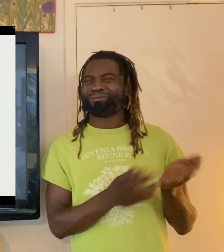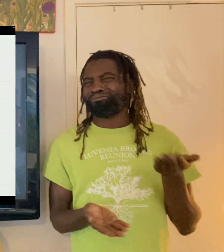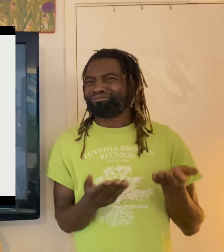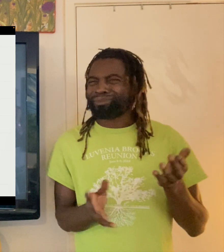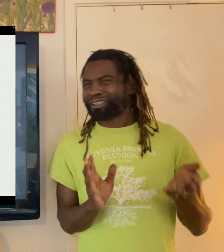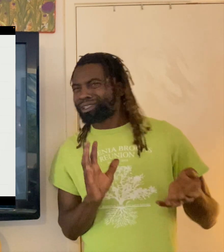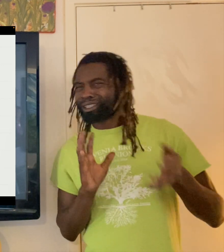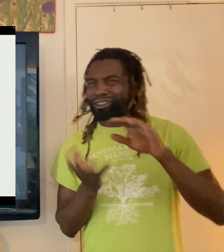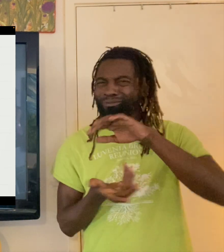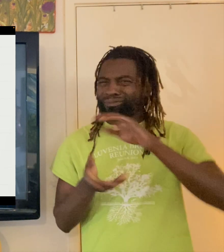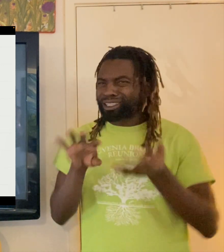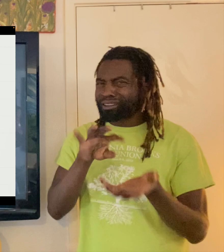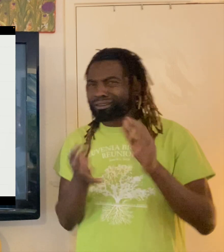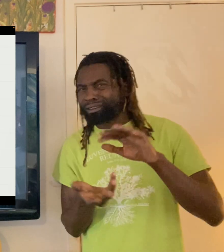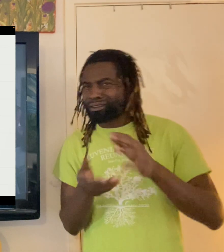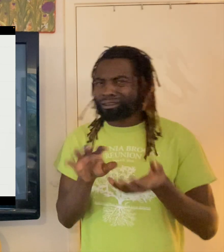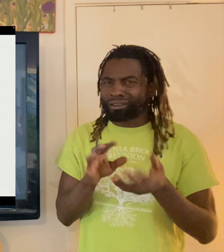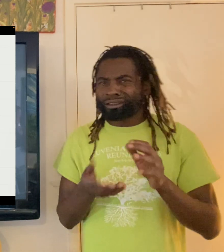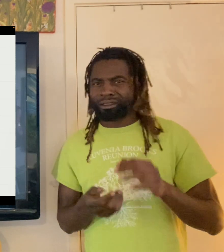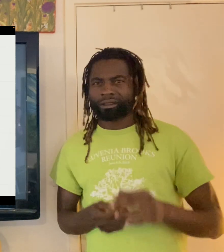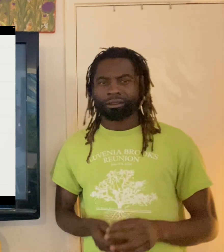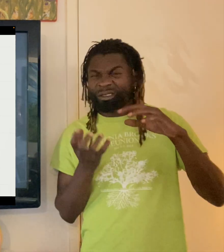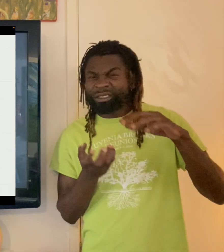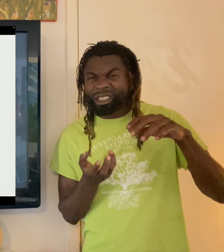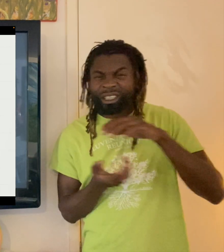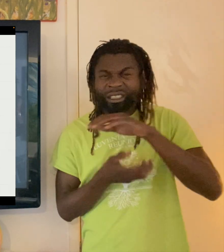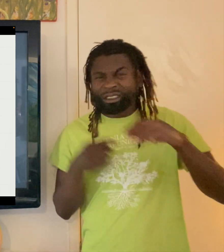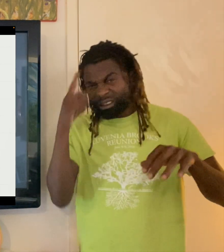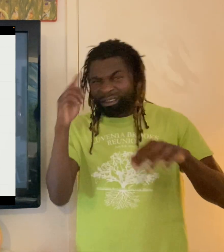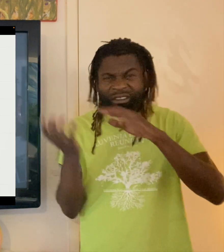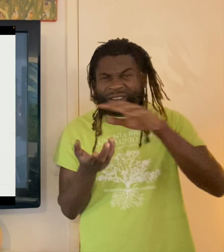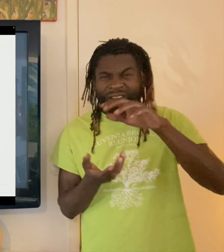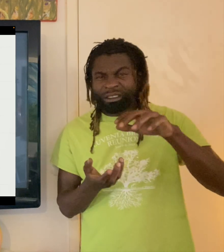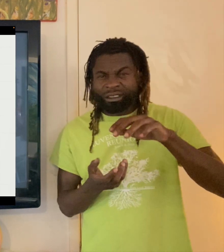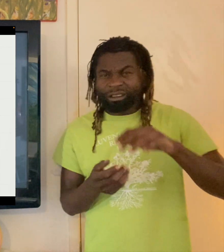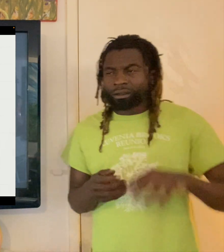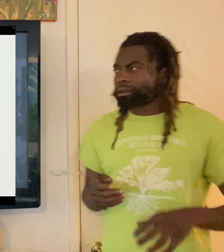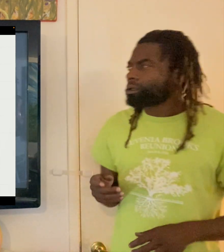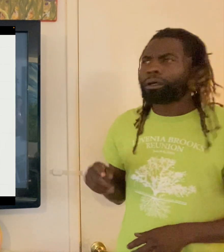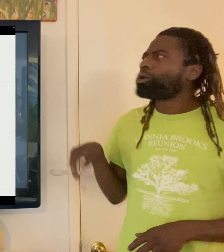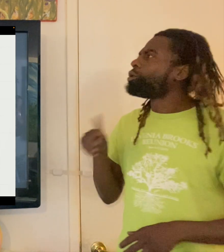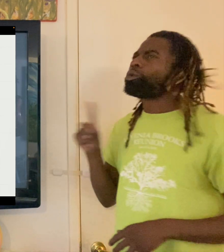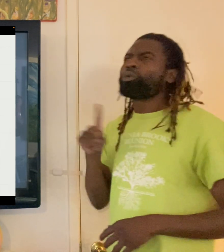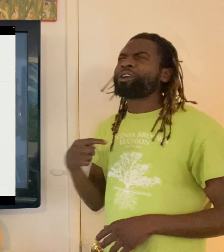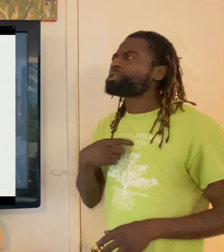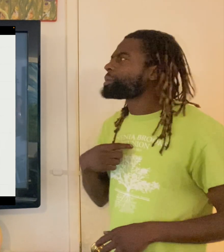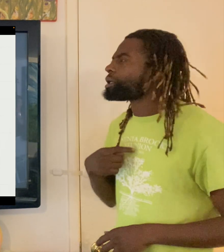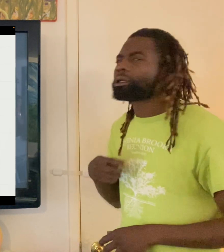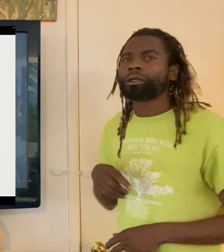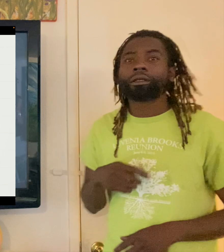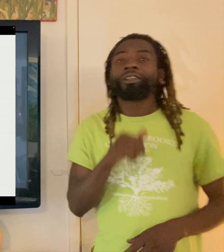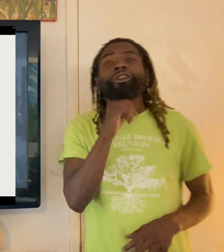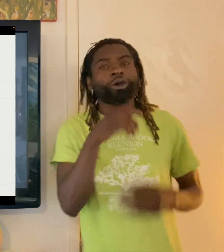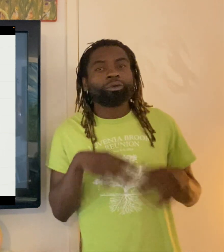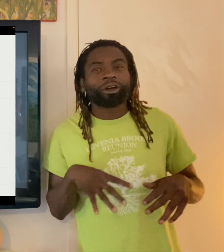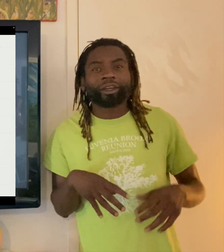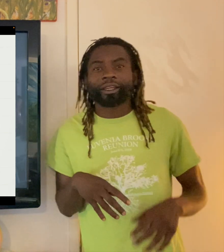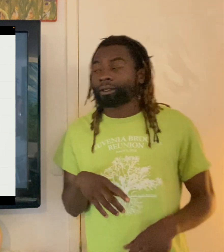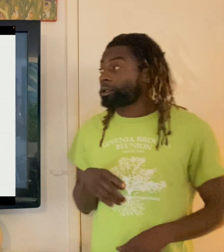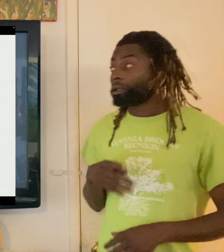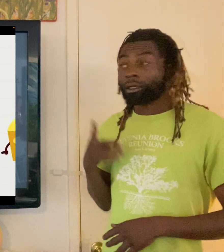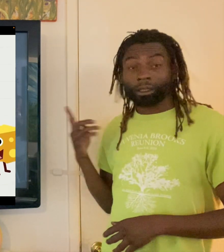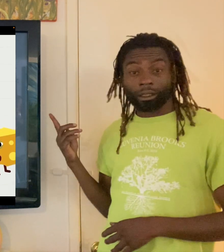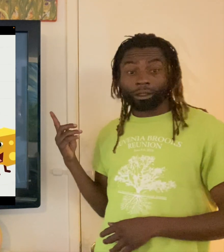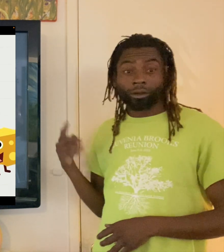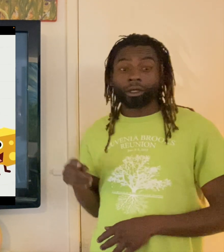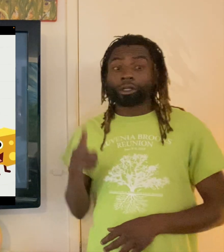confusing. Uh-oh, where did I go? Don't worry. So, this is 1/4 of me,